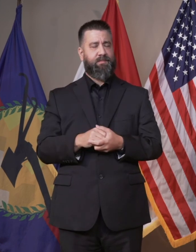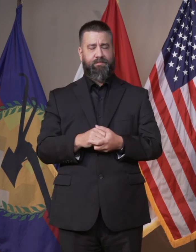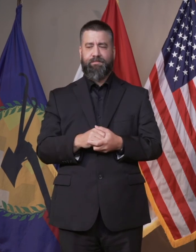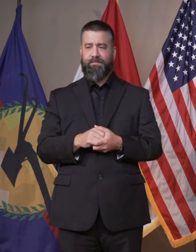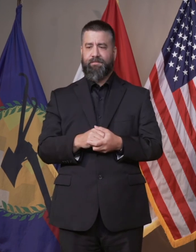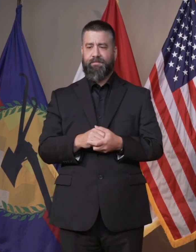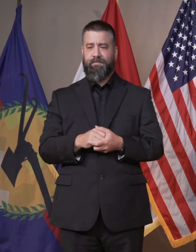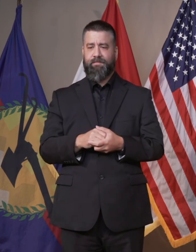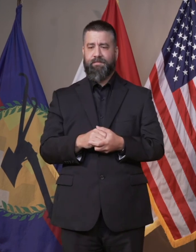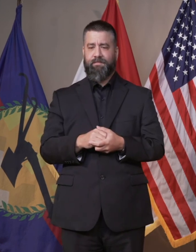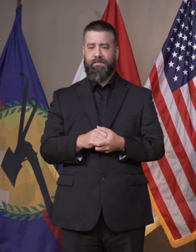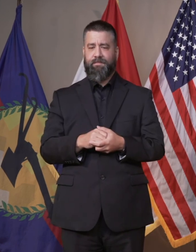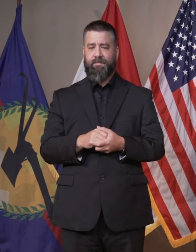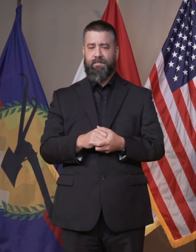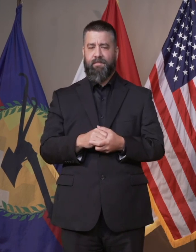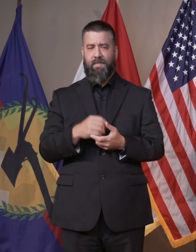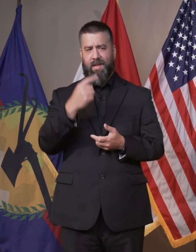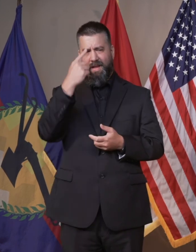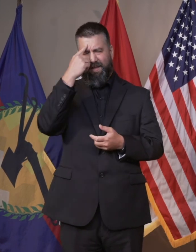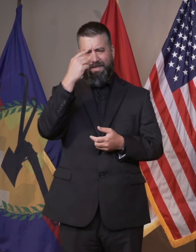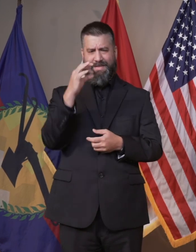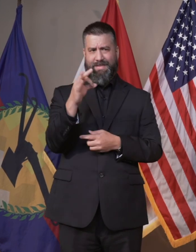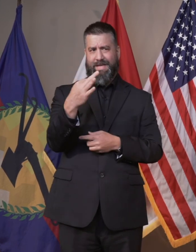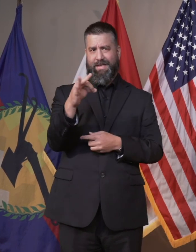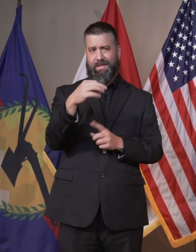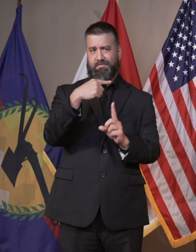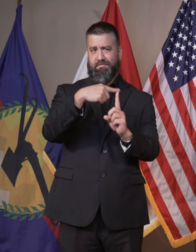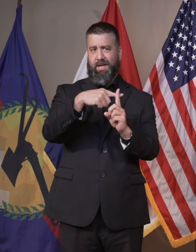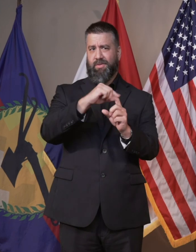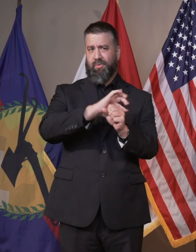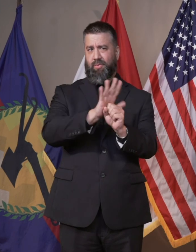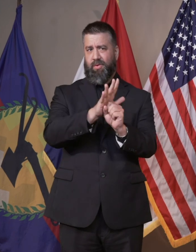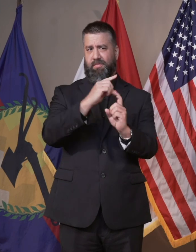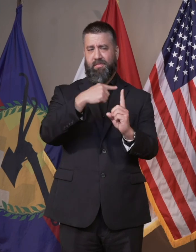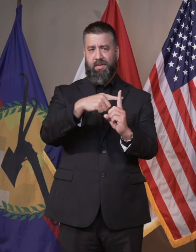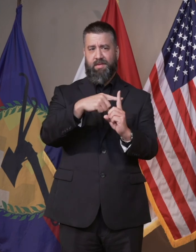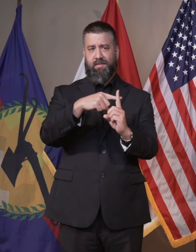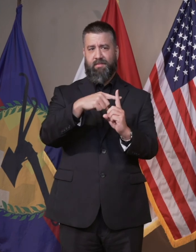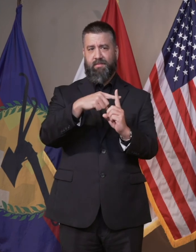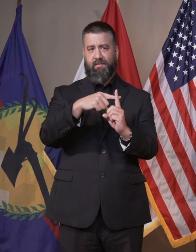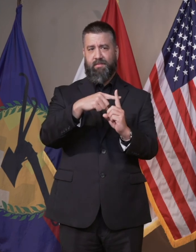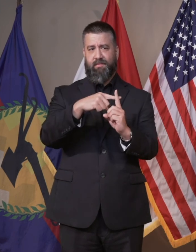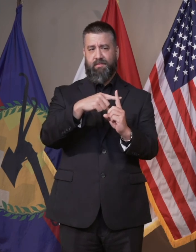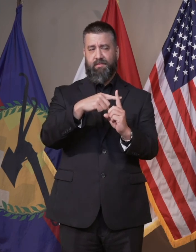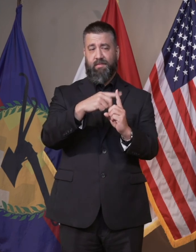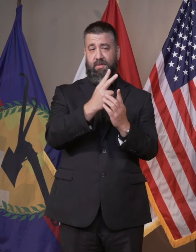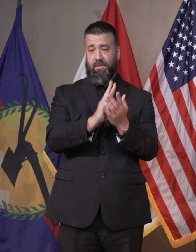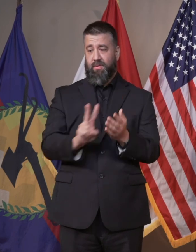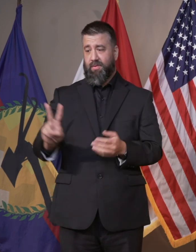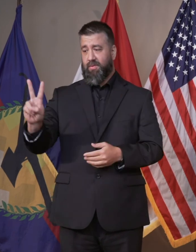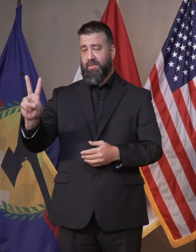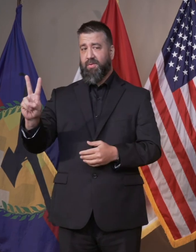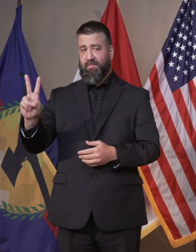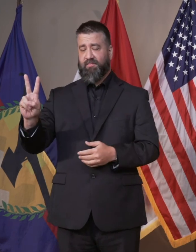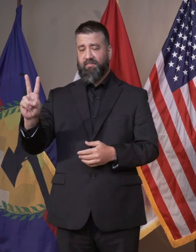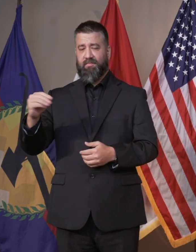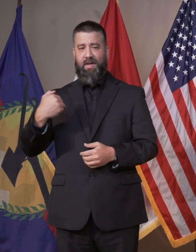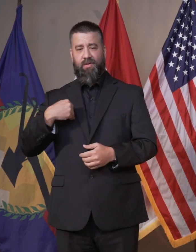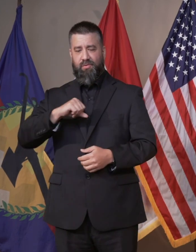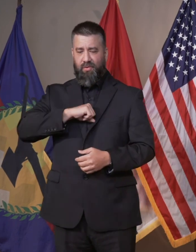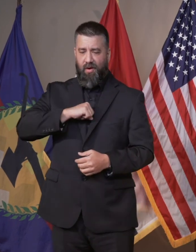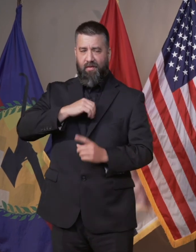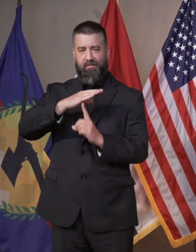have, believe there's 19 positive cases. 2 of them were symptomatic, 1 inmate and